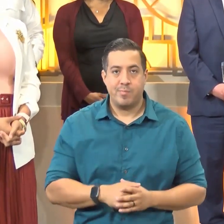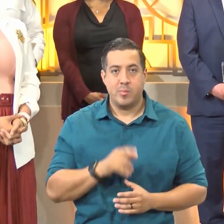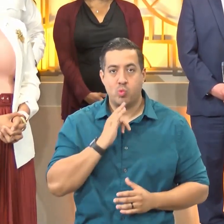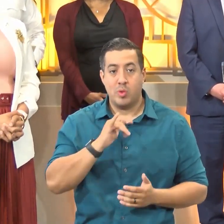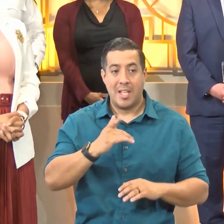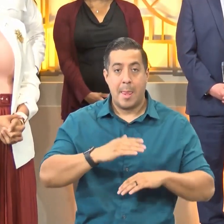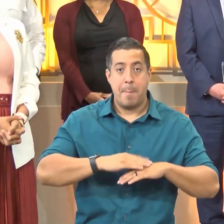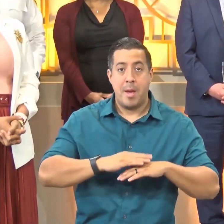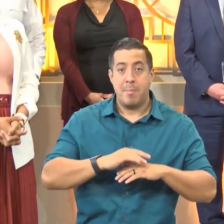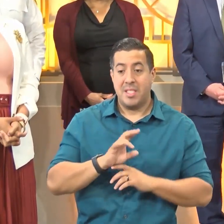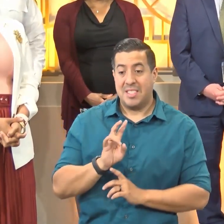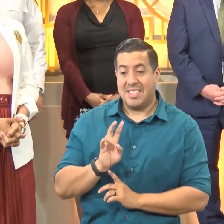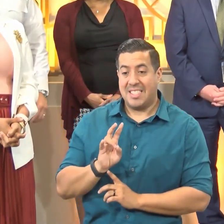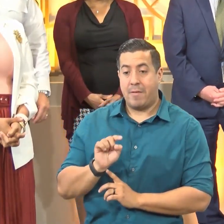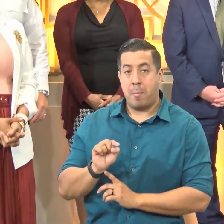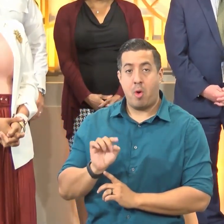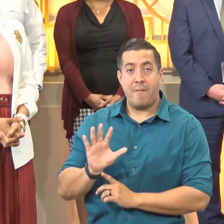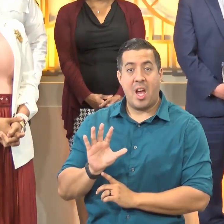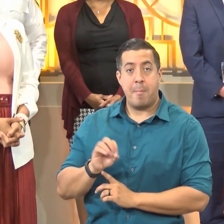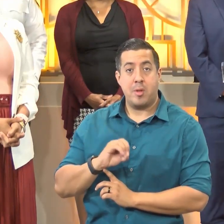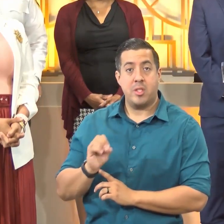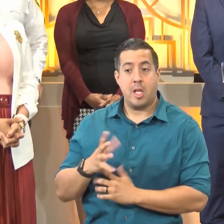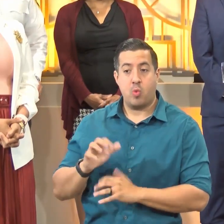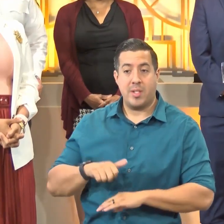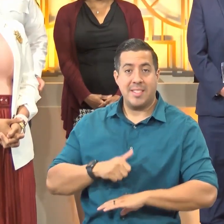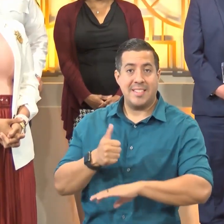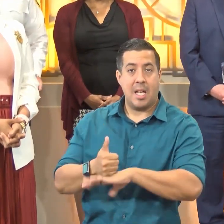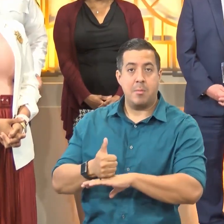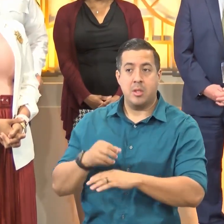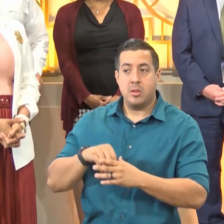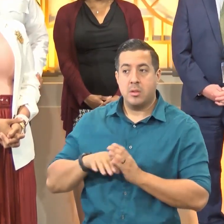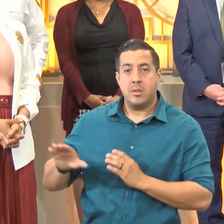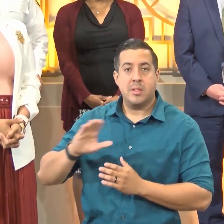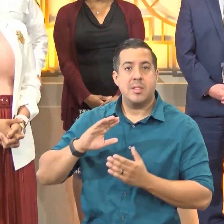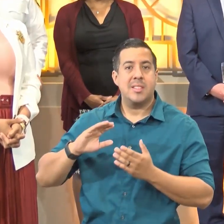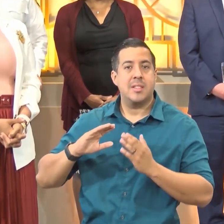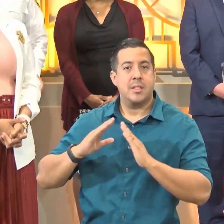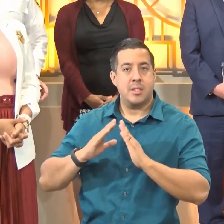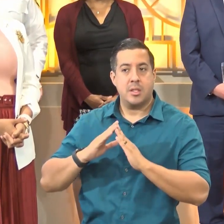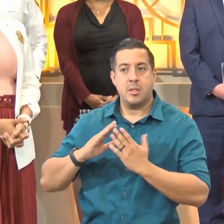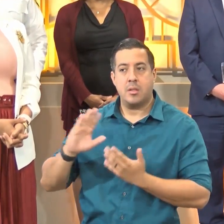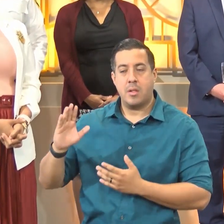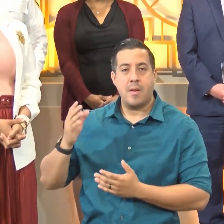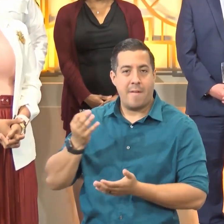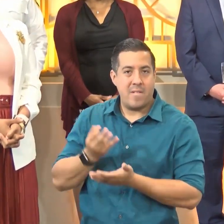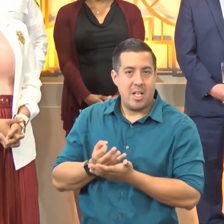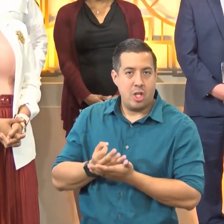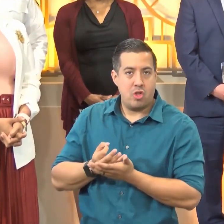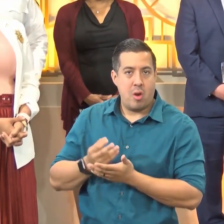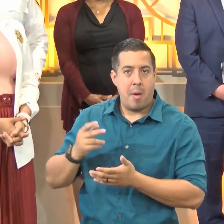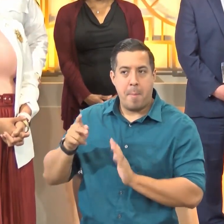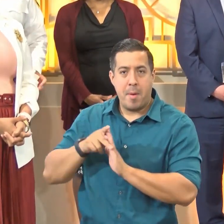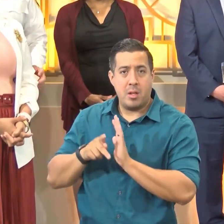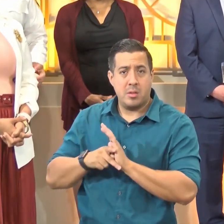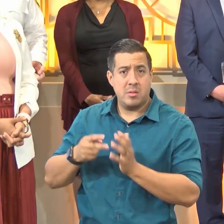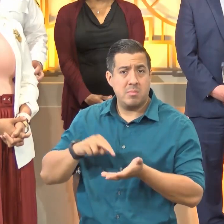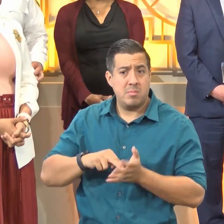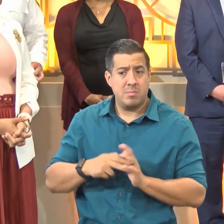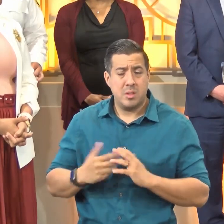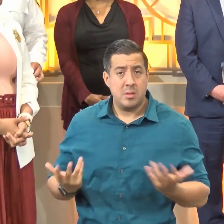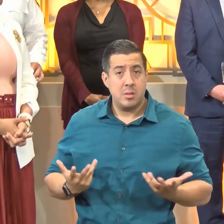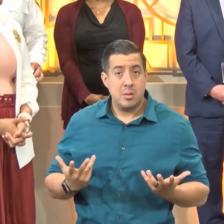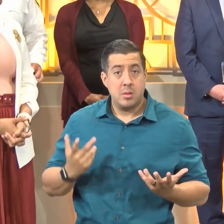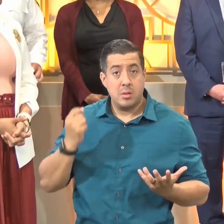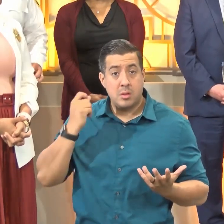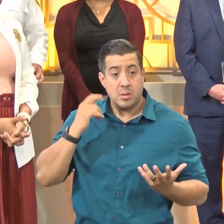of 7.5% established in the city's financial policies. And what does that mean? That means